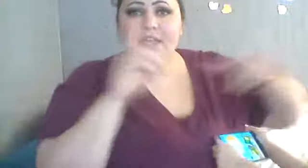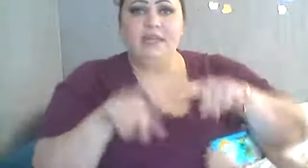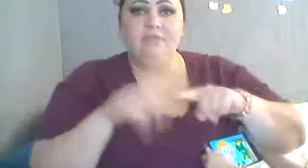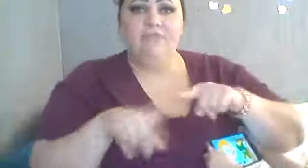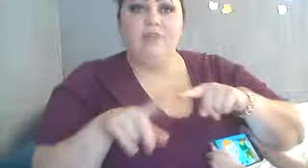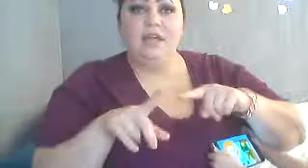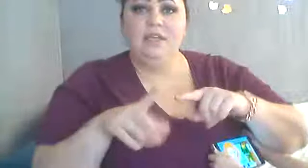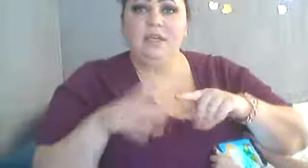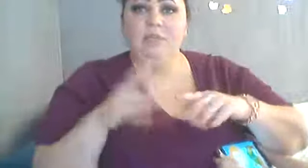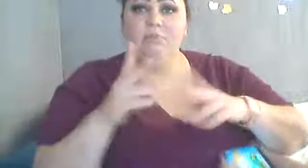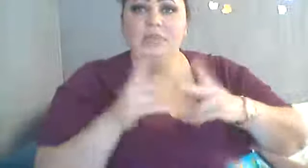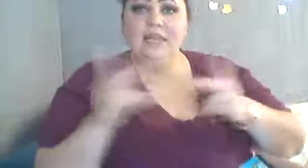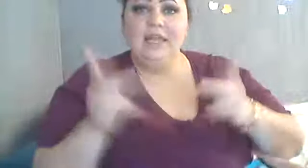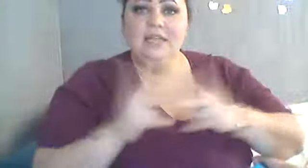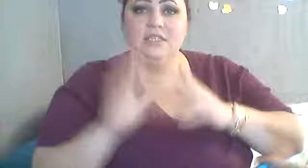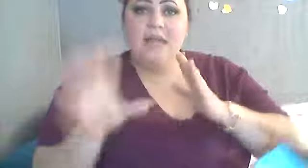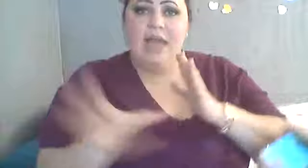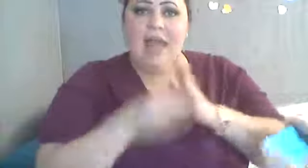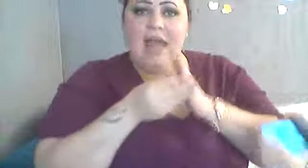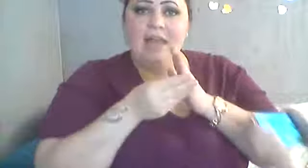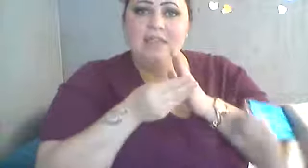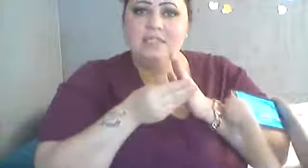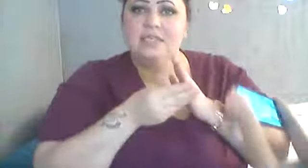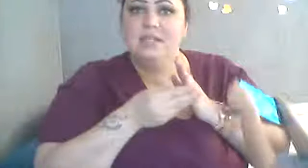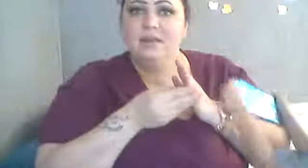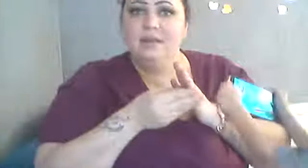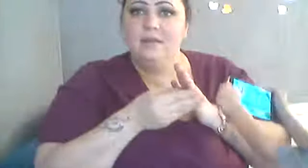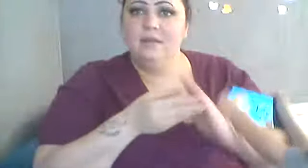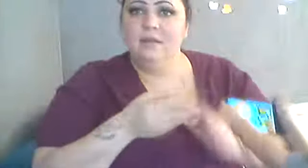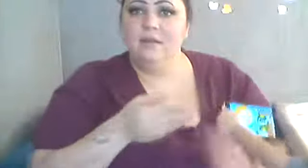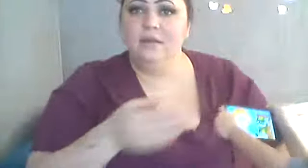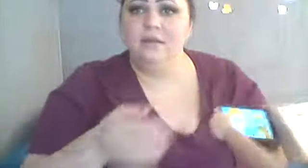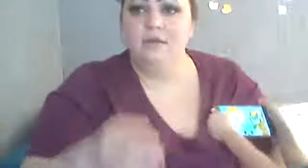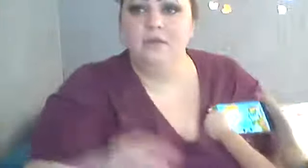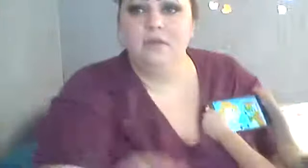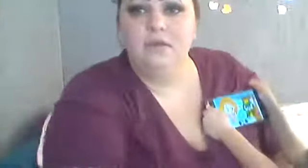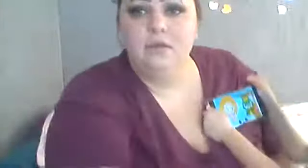can't find a place to like add things in.